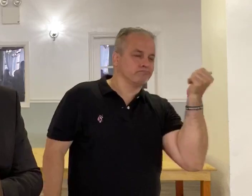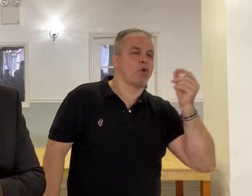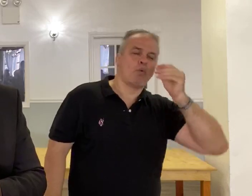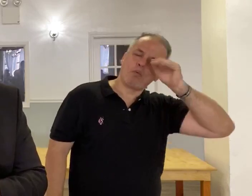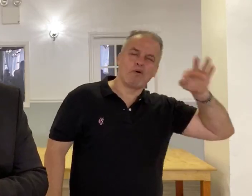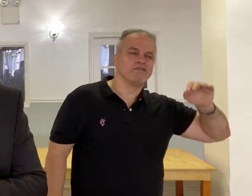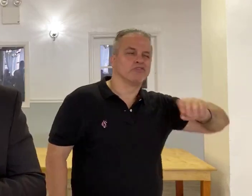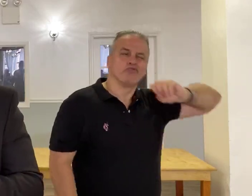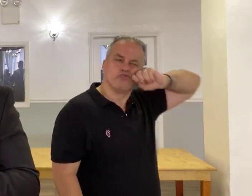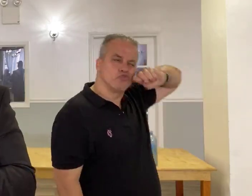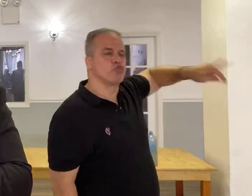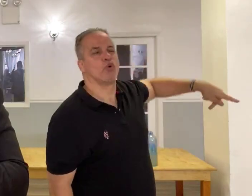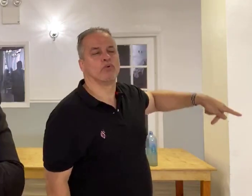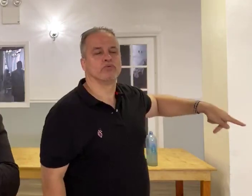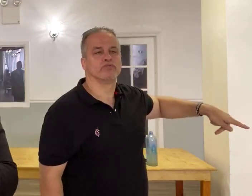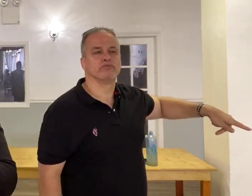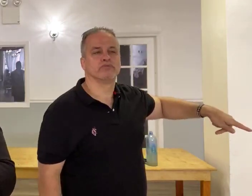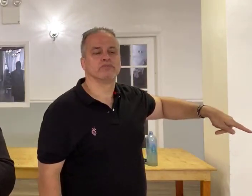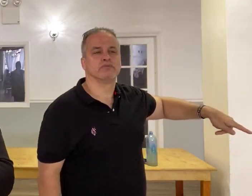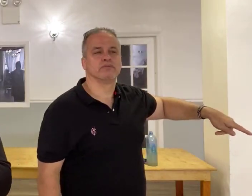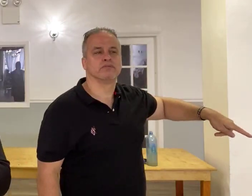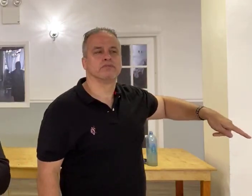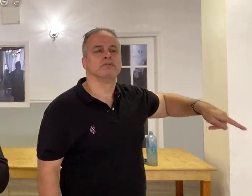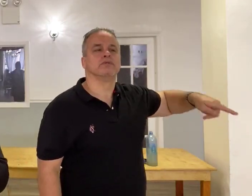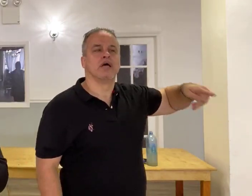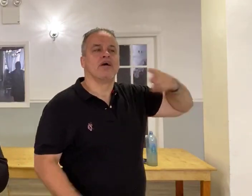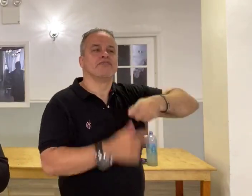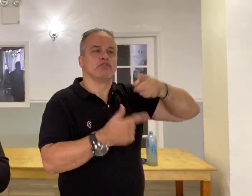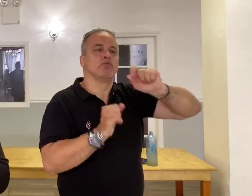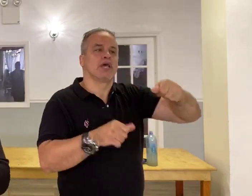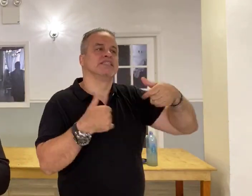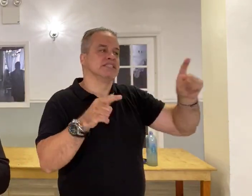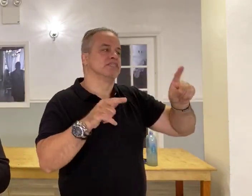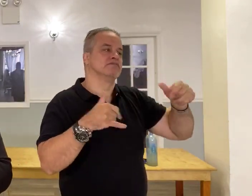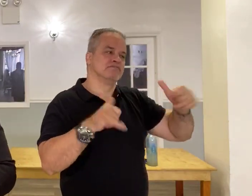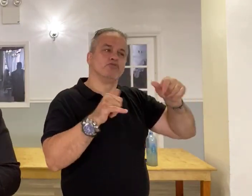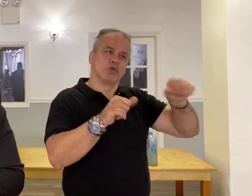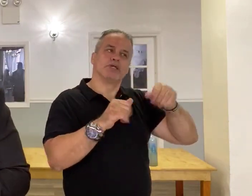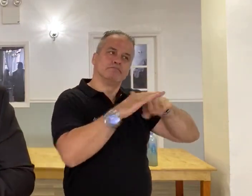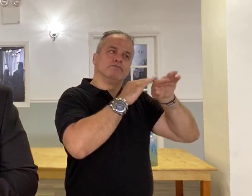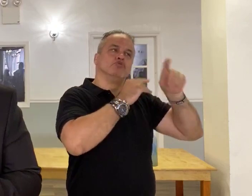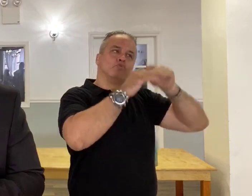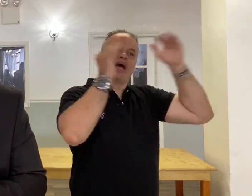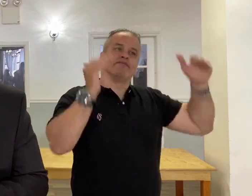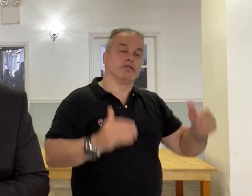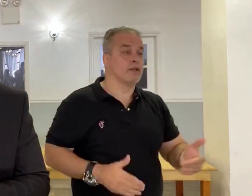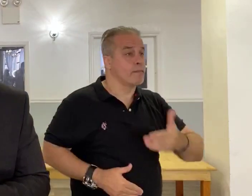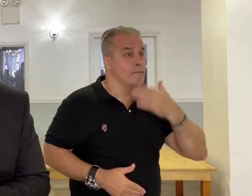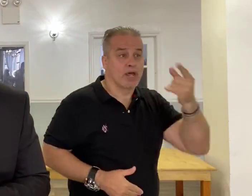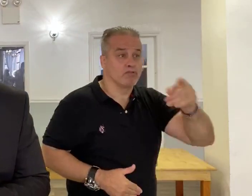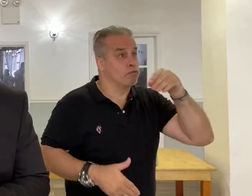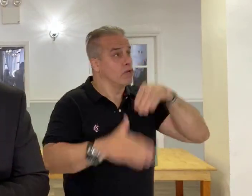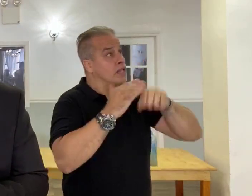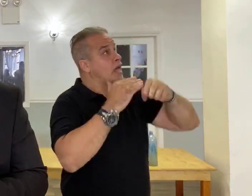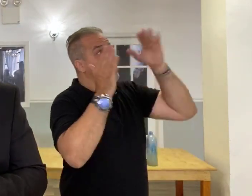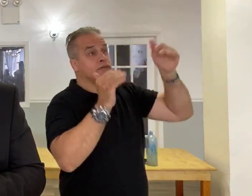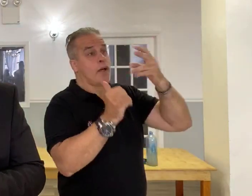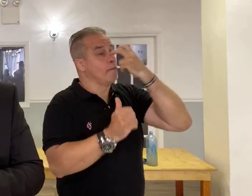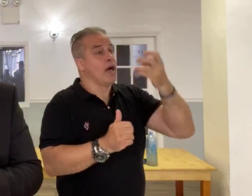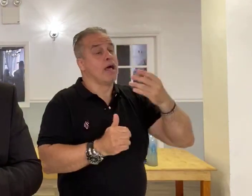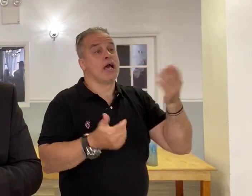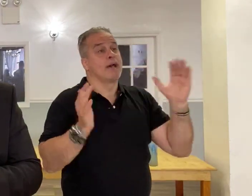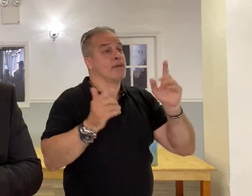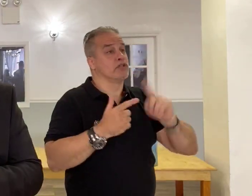different sin, a whole totally different concept. Now we're talking about a man lusting after a